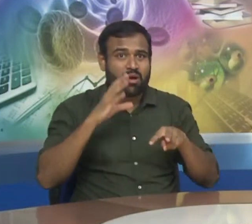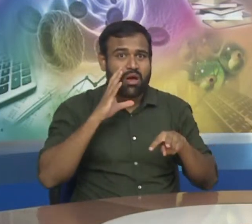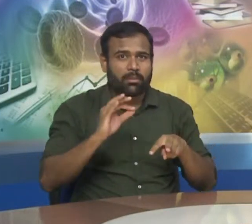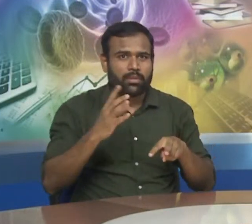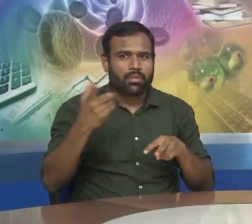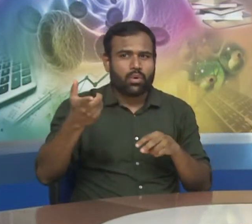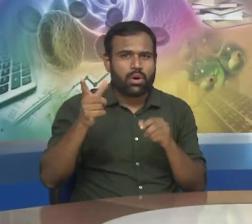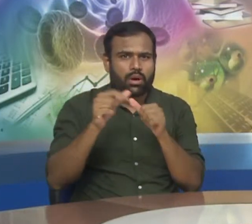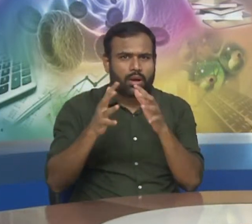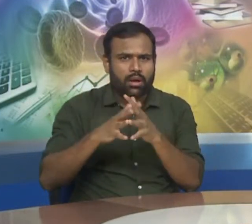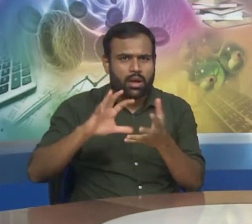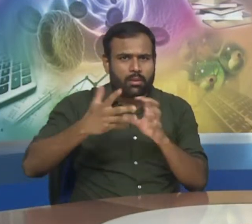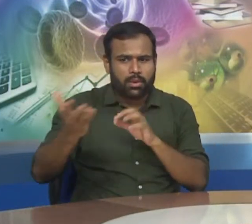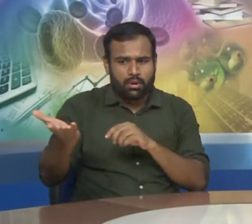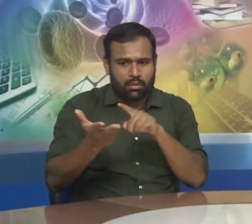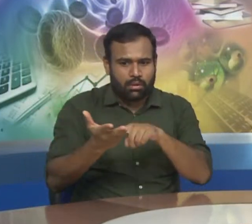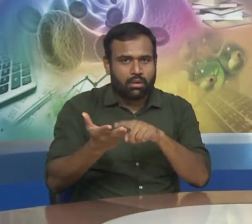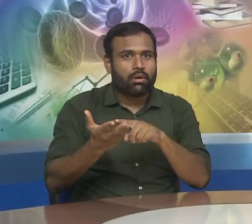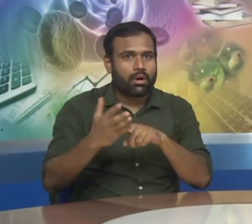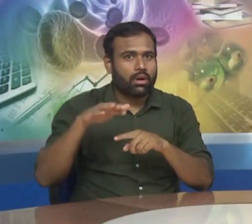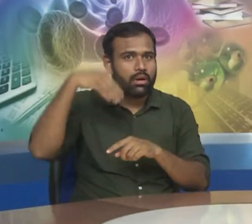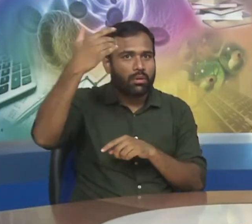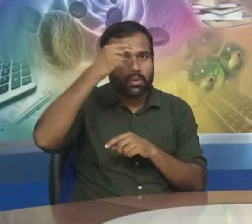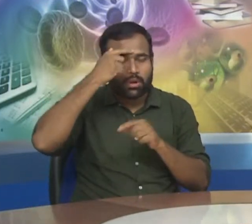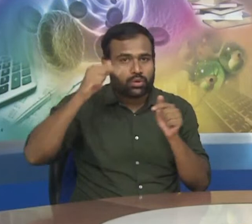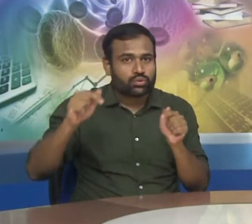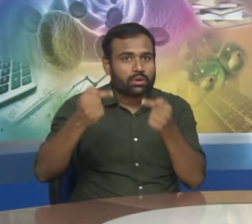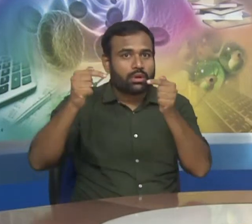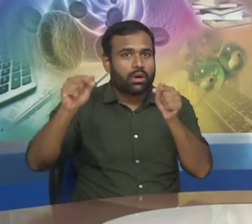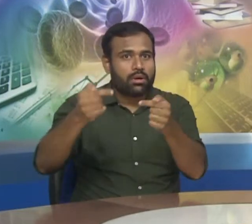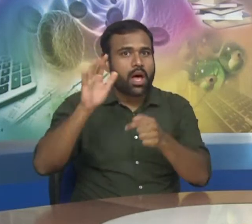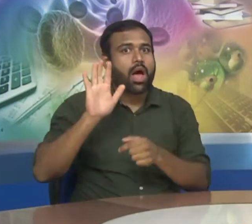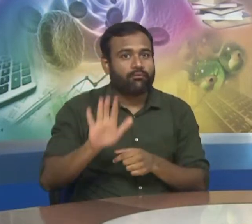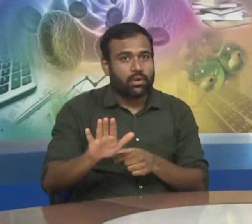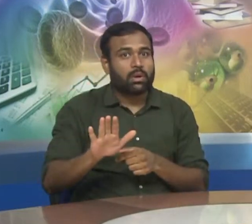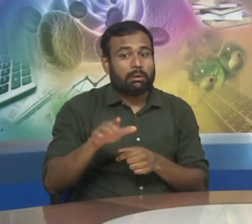First, the court can review the law if its validity is challenged.